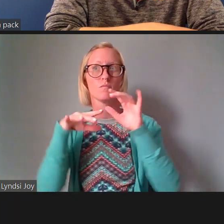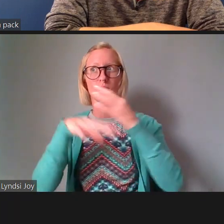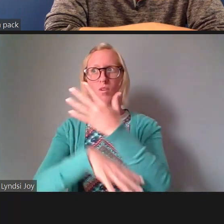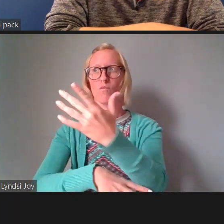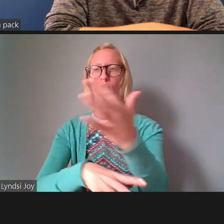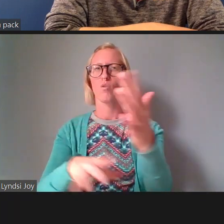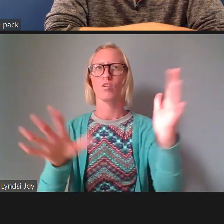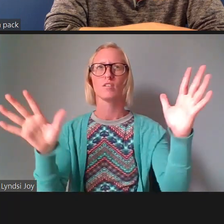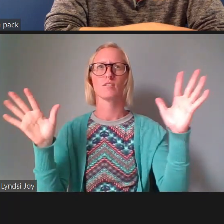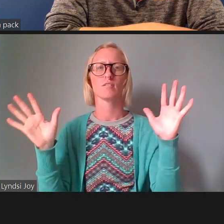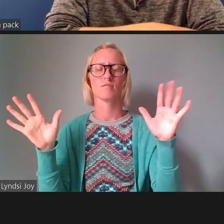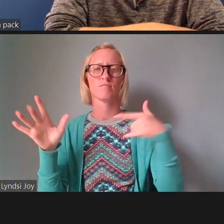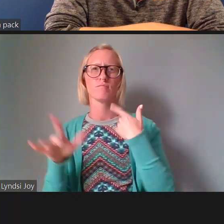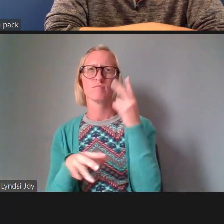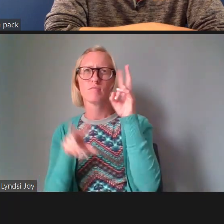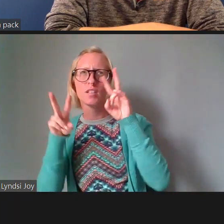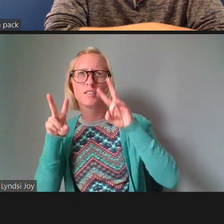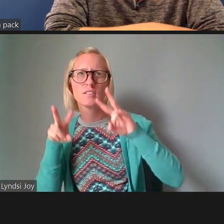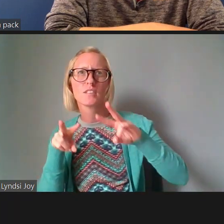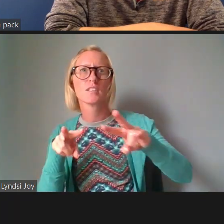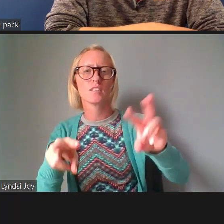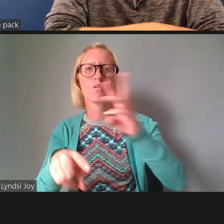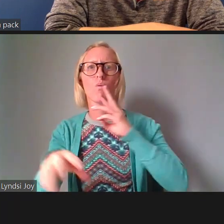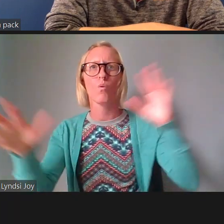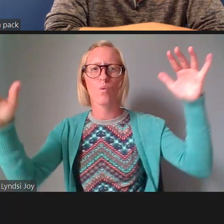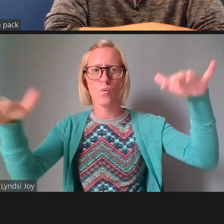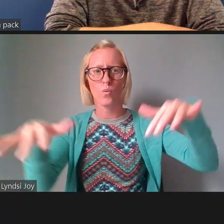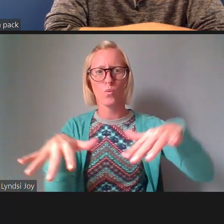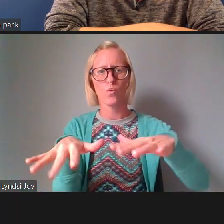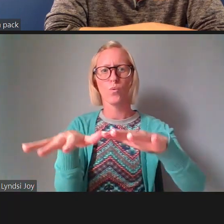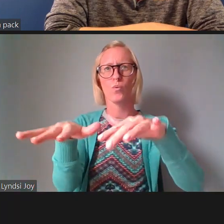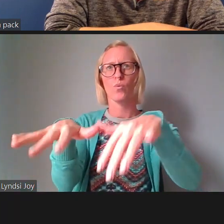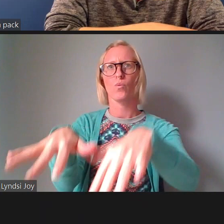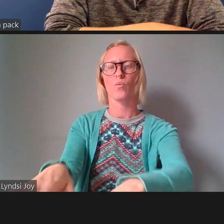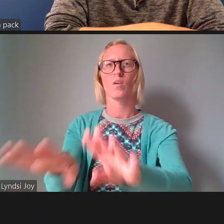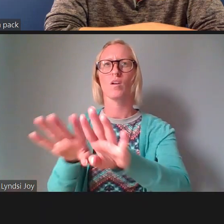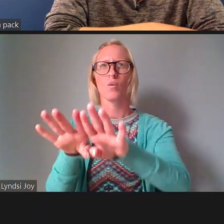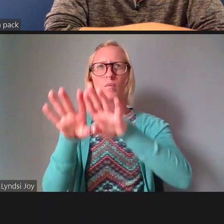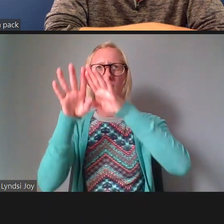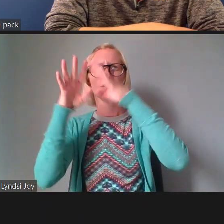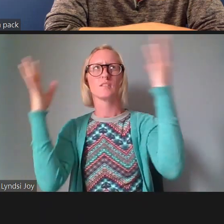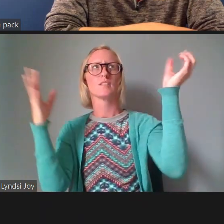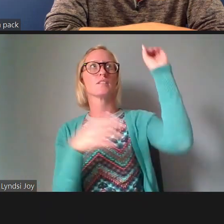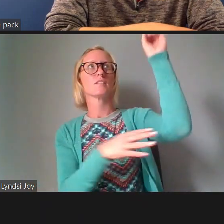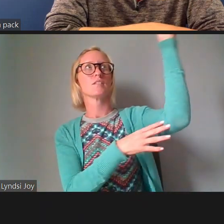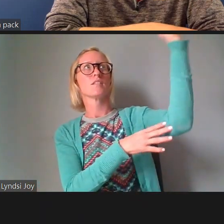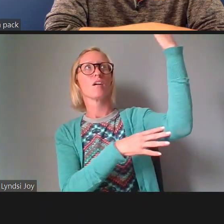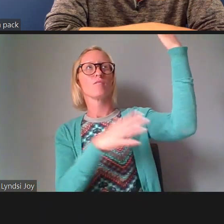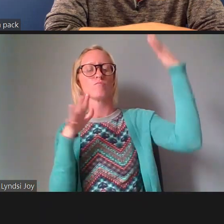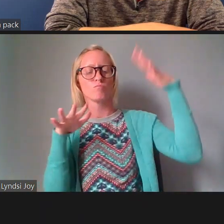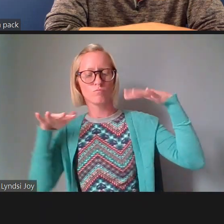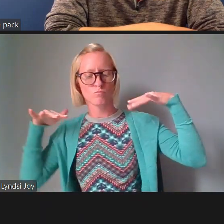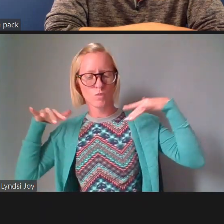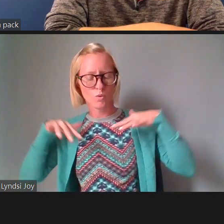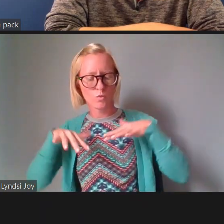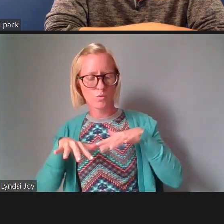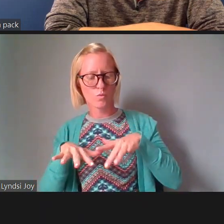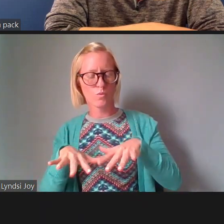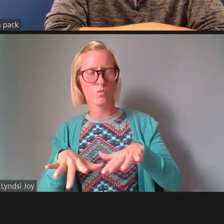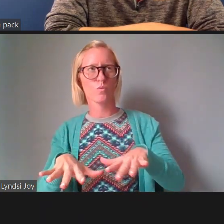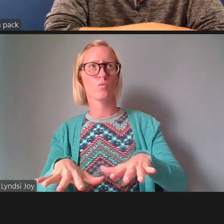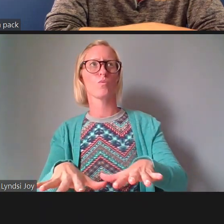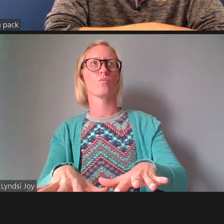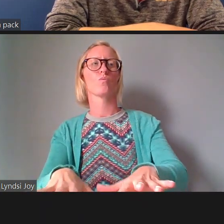forest so that they had a glimpse of the spread sea. With openness came the sun. It dried the sweat that had soaked their clothes in the